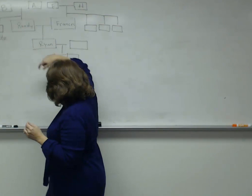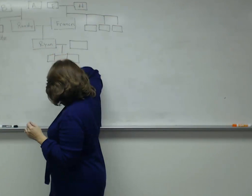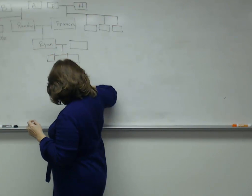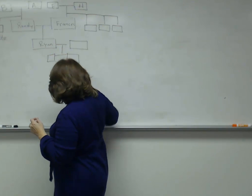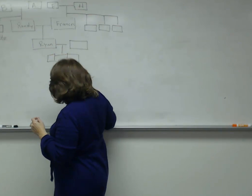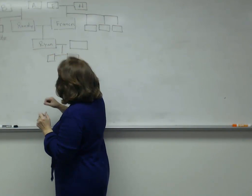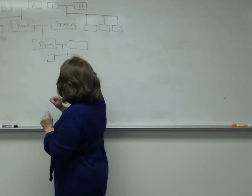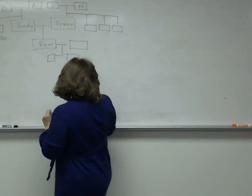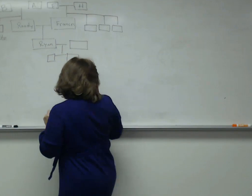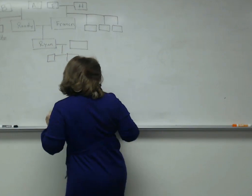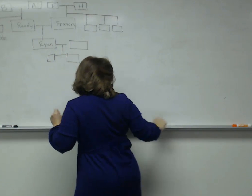I don't want to draw.